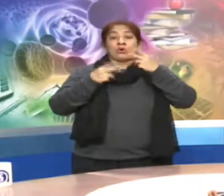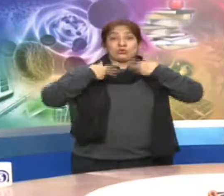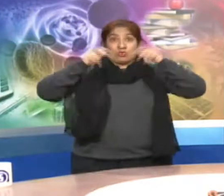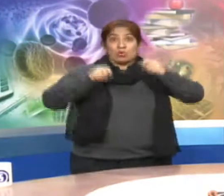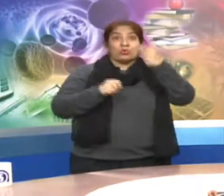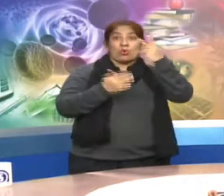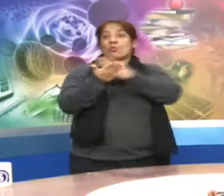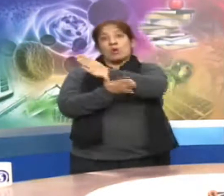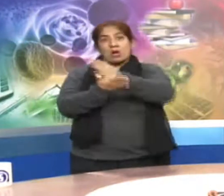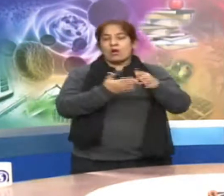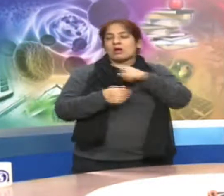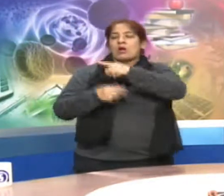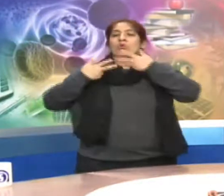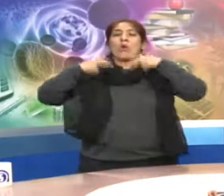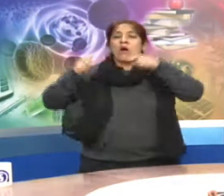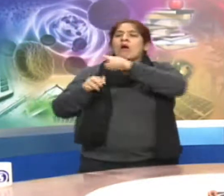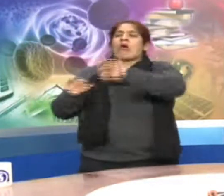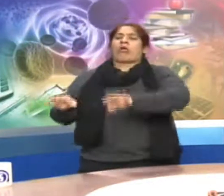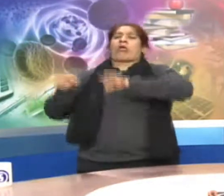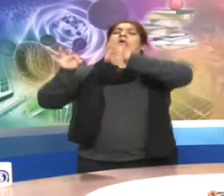you straight away go to the court.